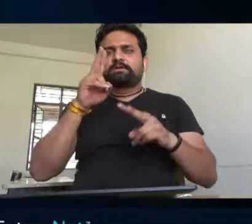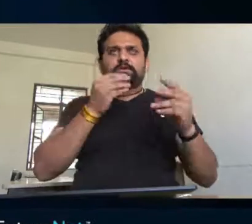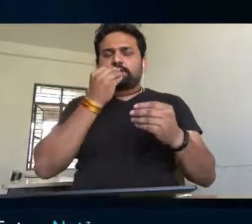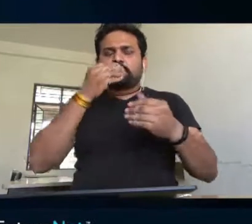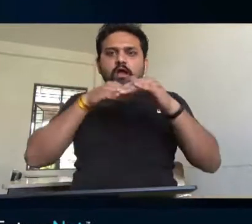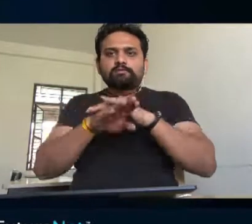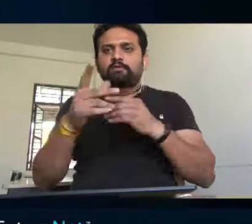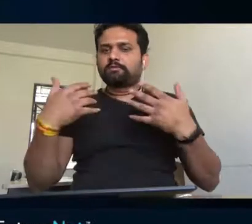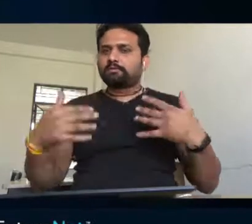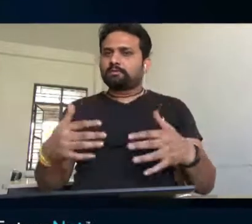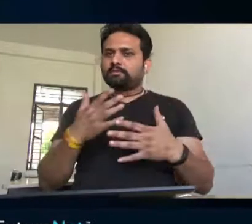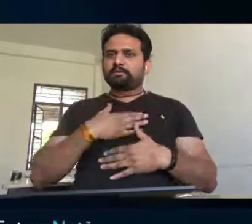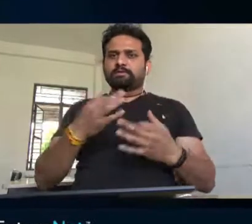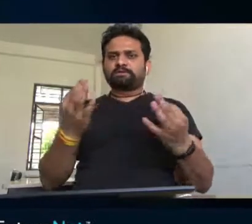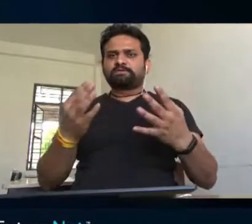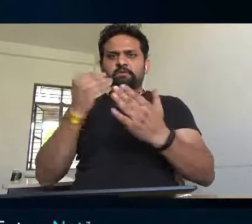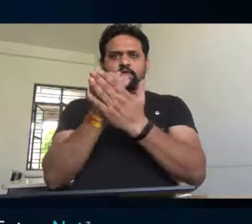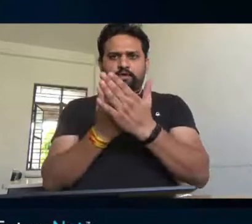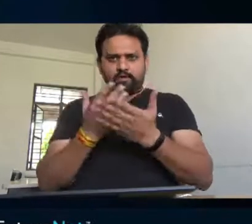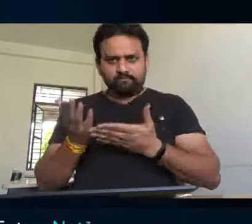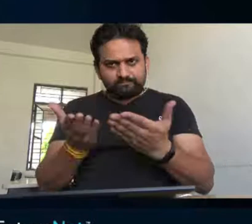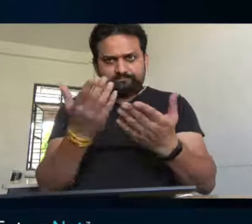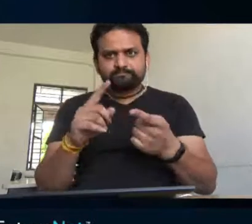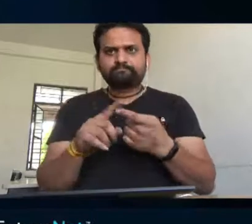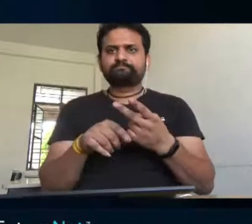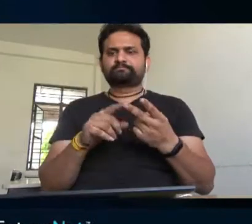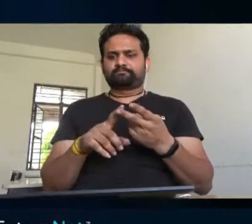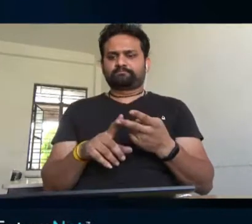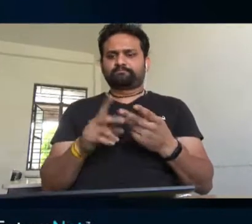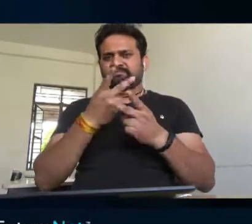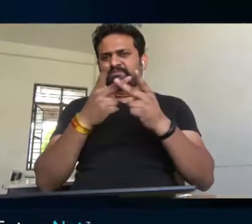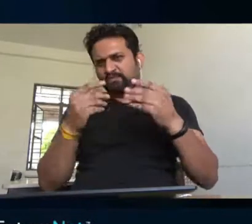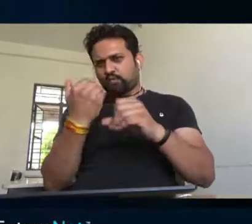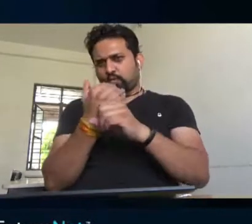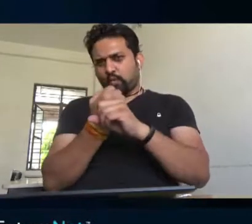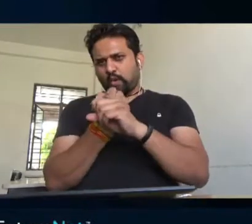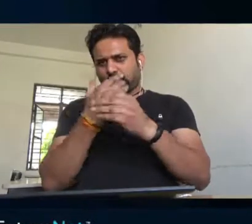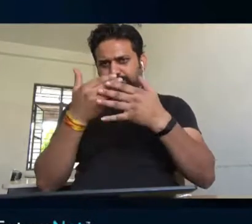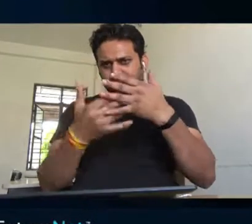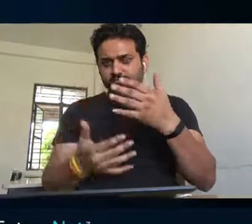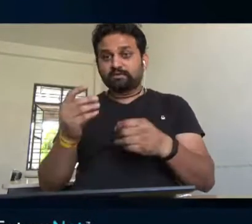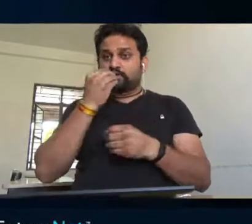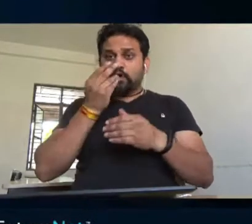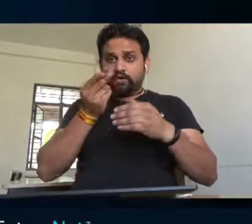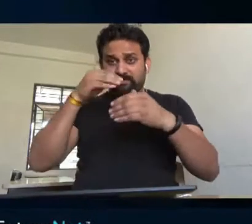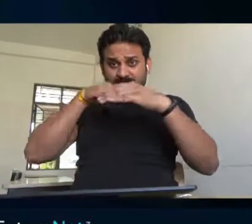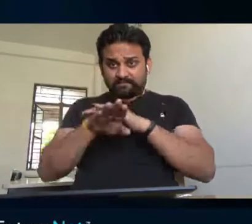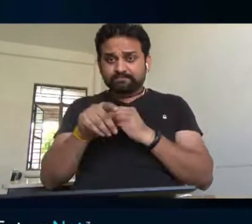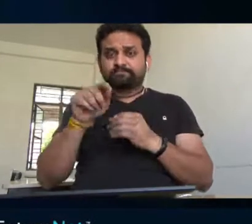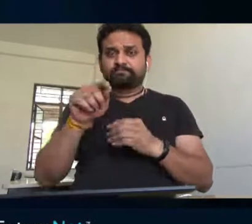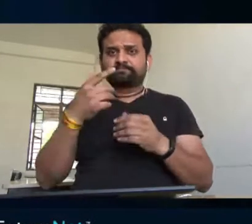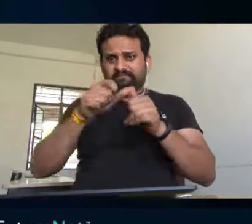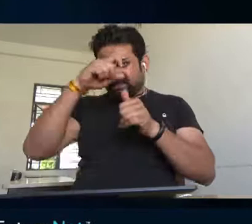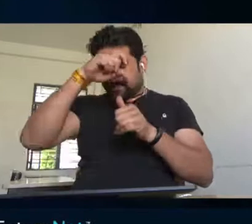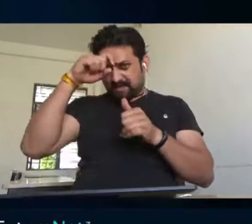that restaurant, and this will be something special between culinary and art and live music. And because